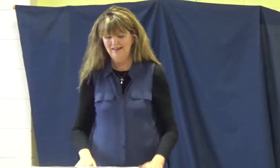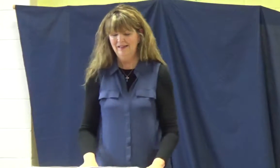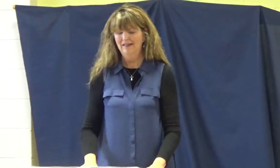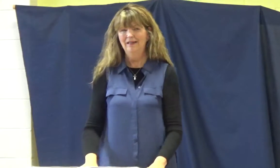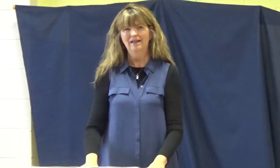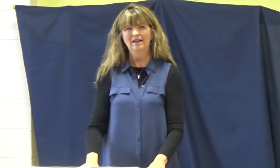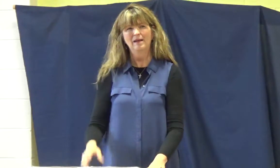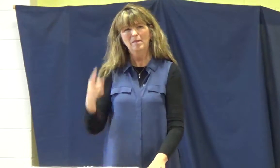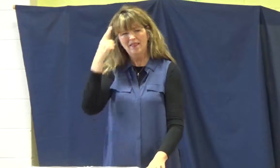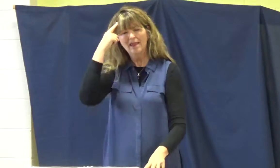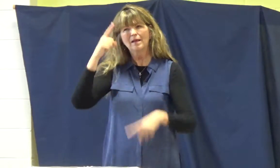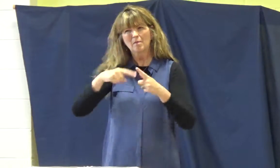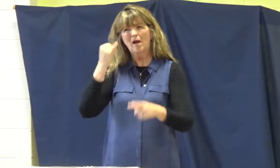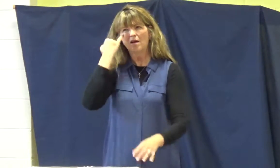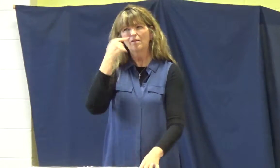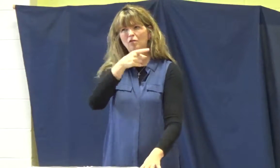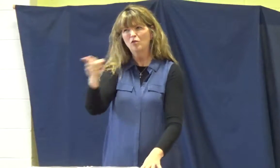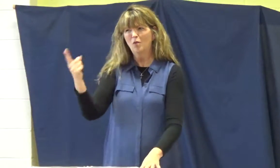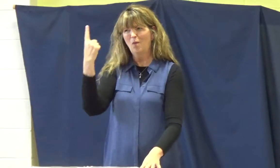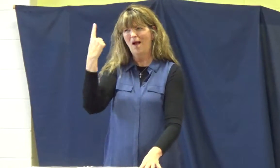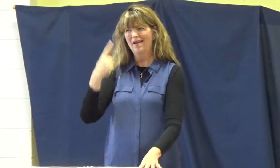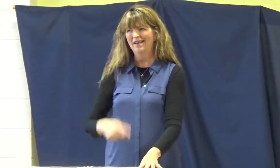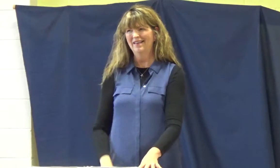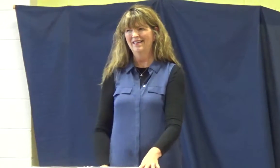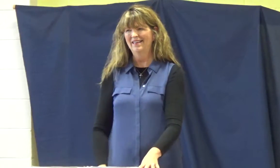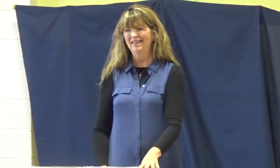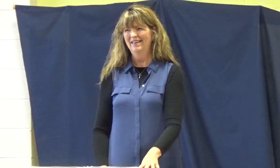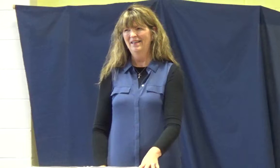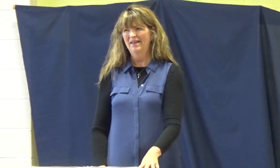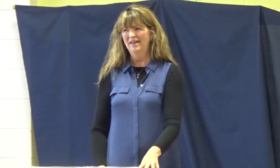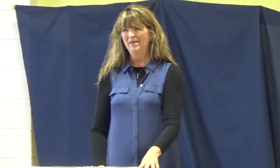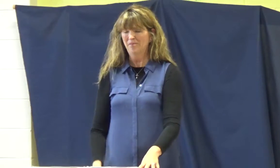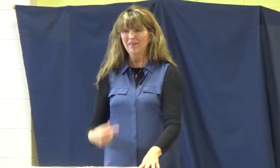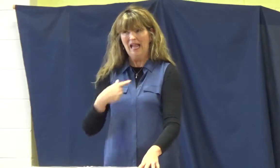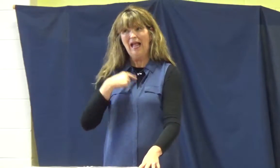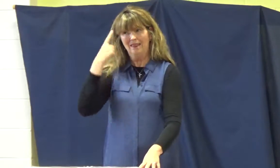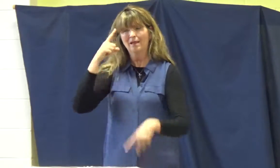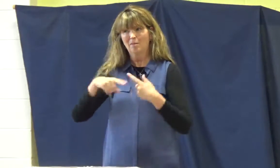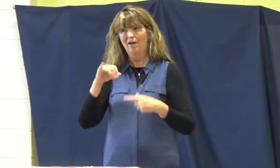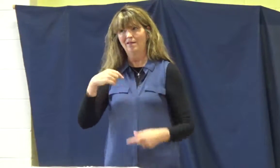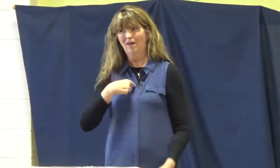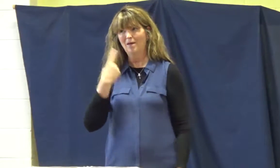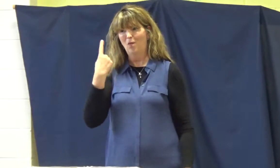way. Think about that, and think about whether you might be among those.